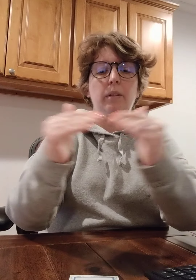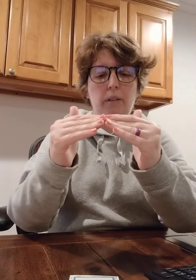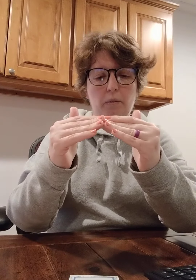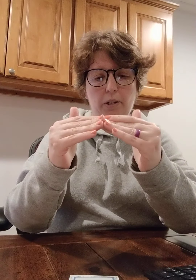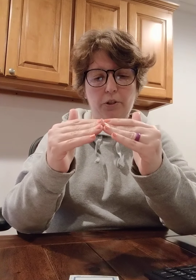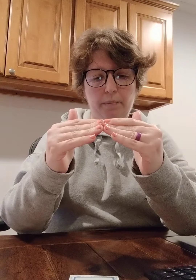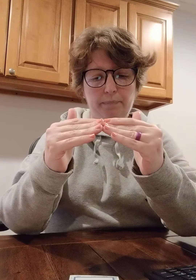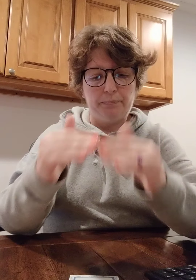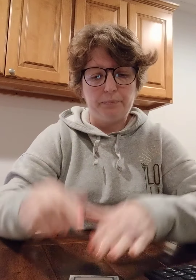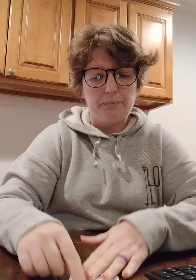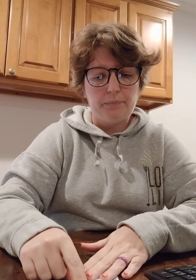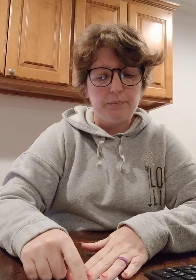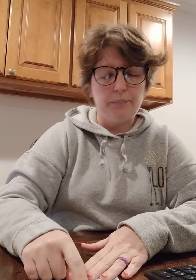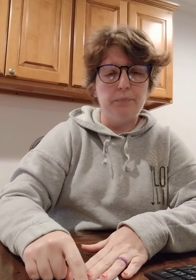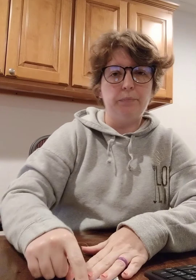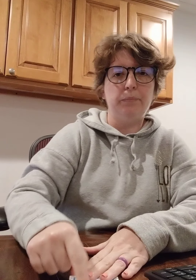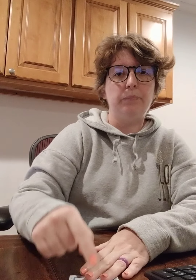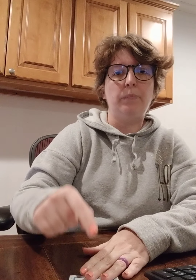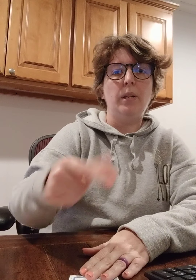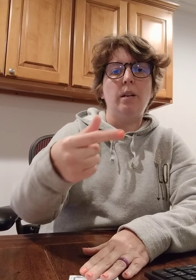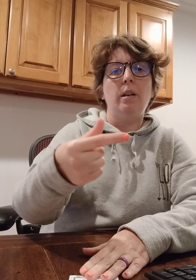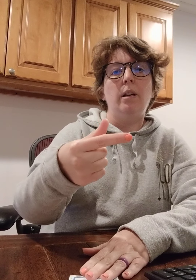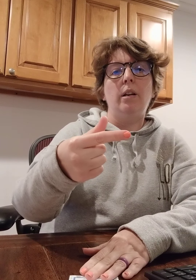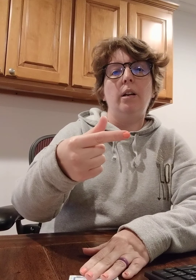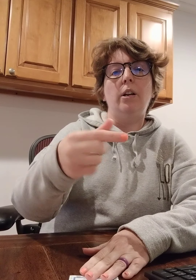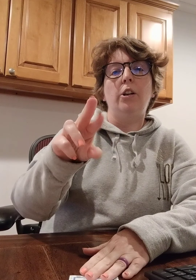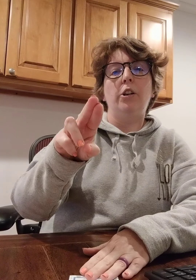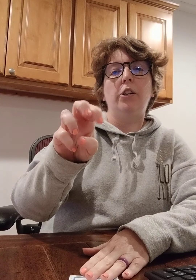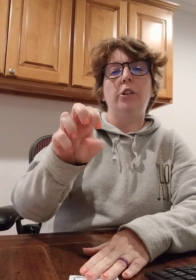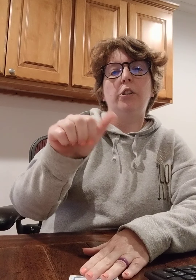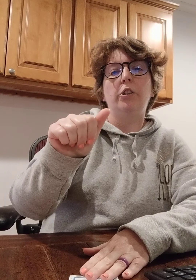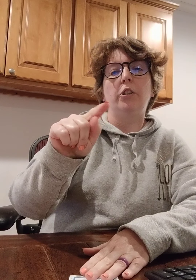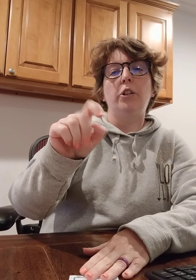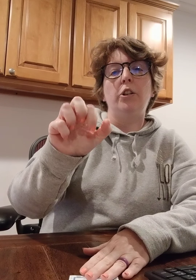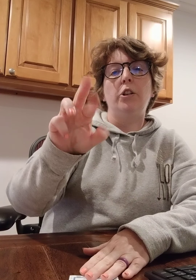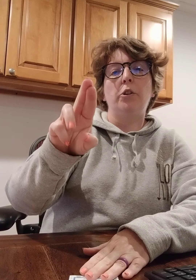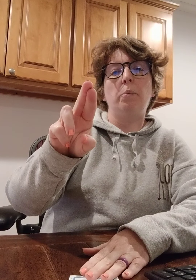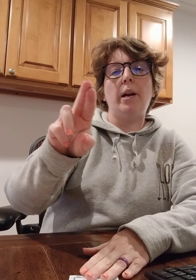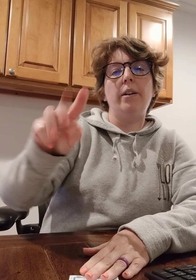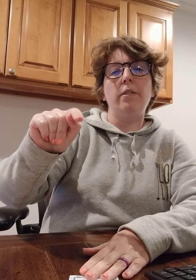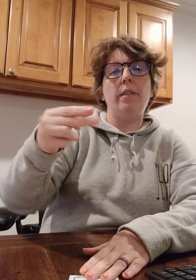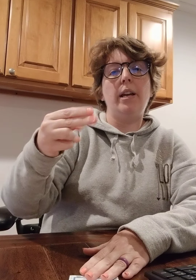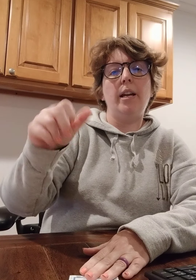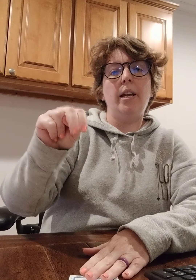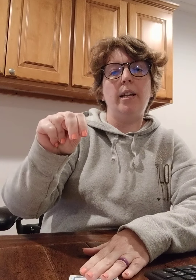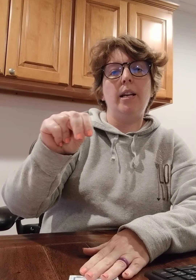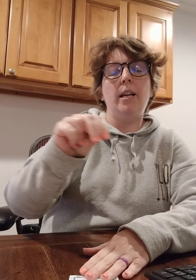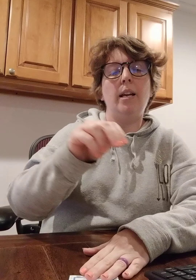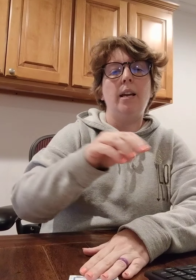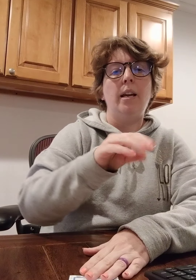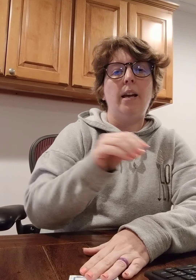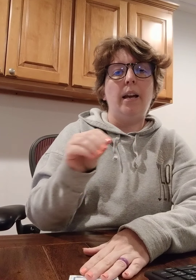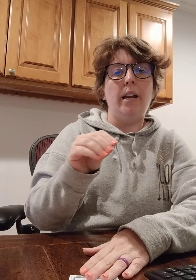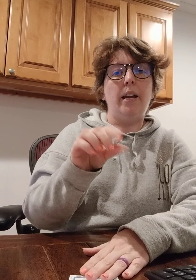equation. greater than,